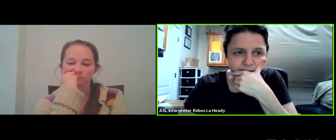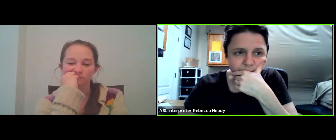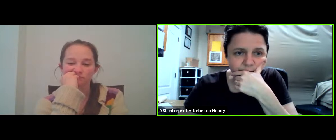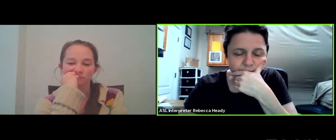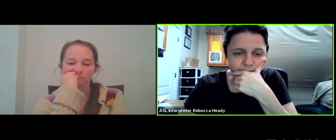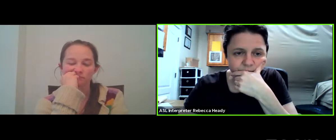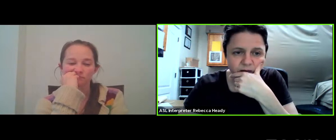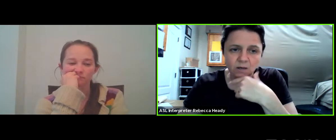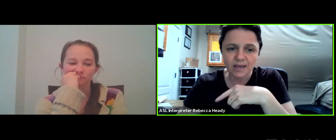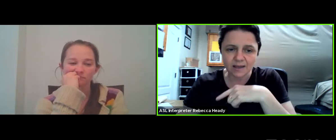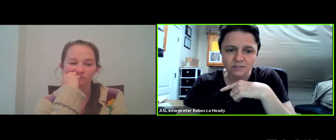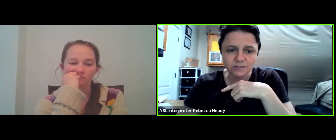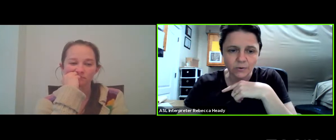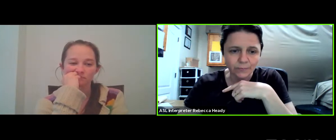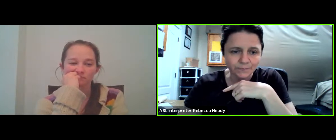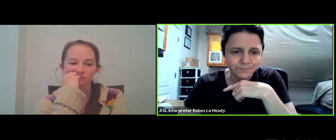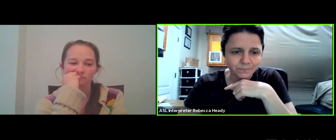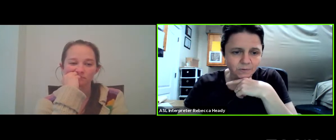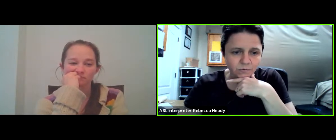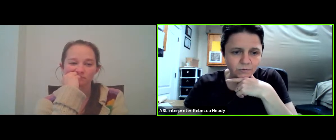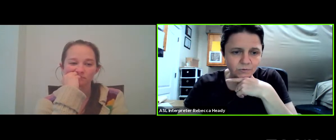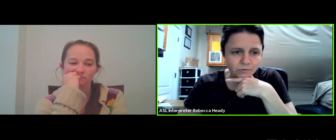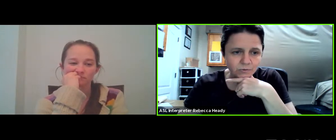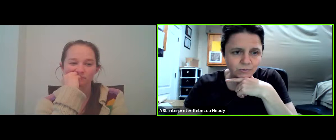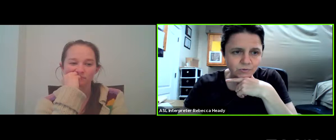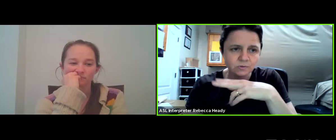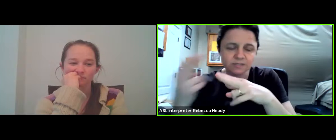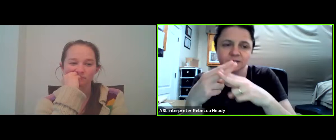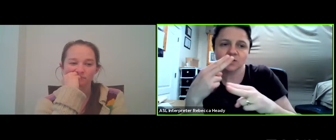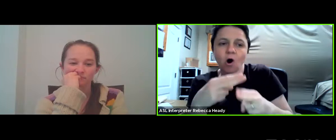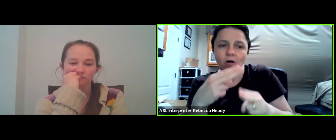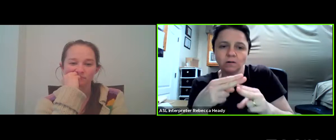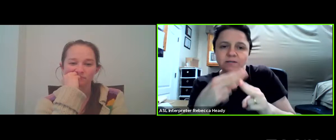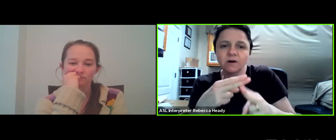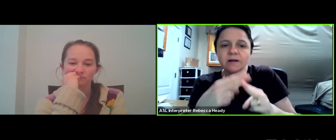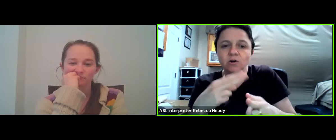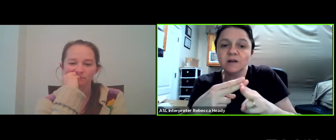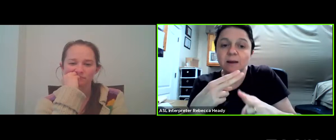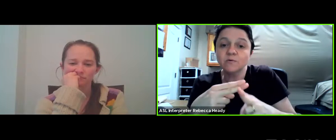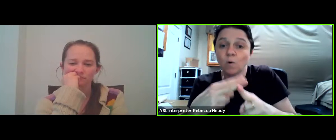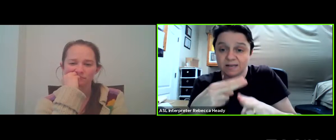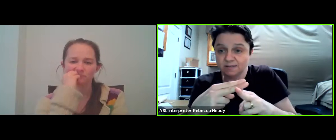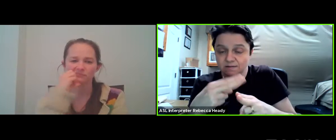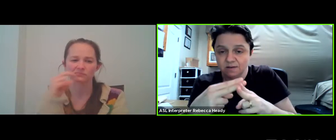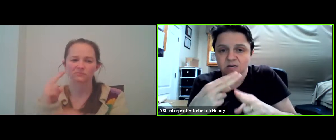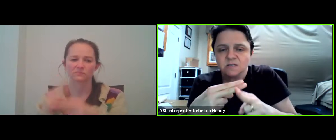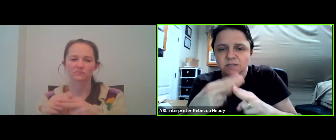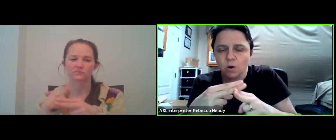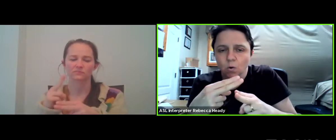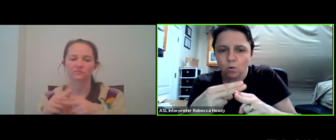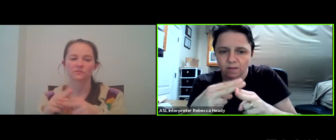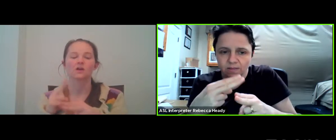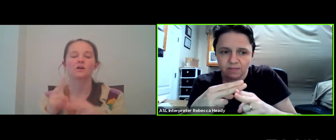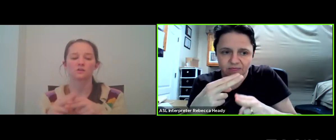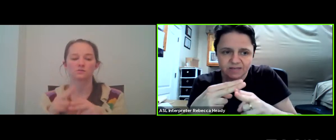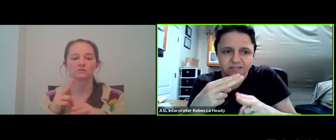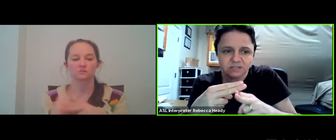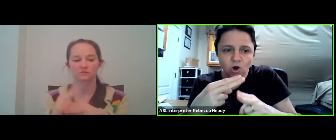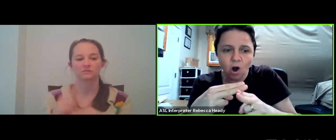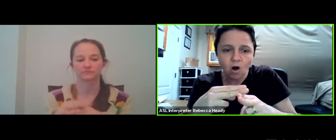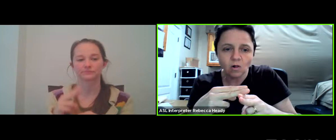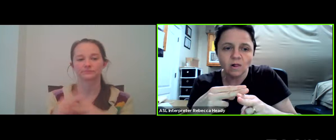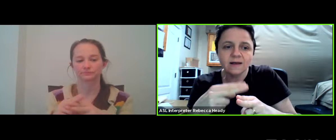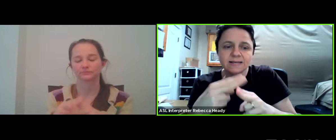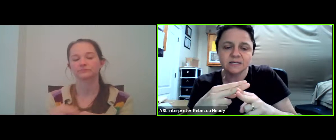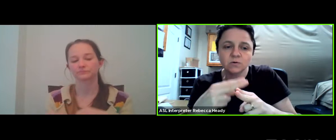it's the same. Okay, so this is call. Sorry, you're named what? So